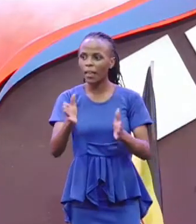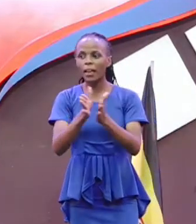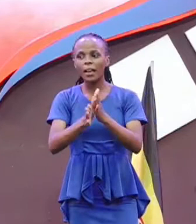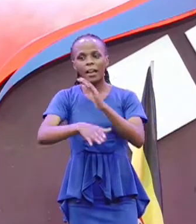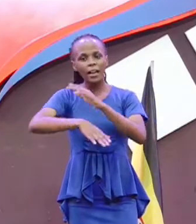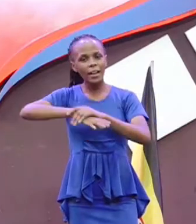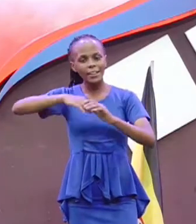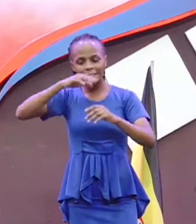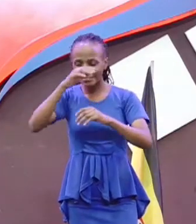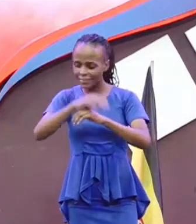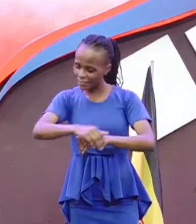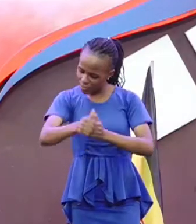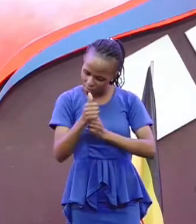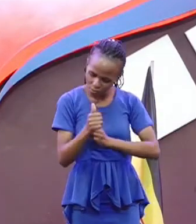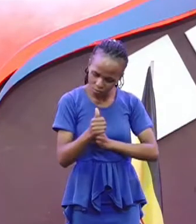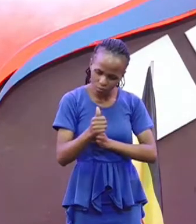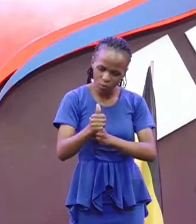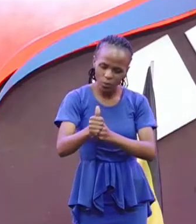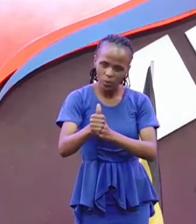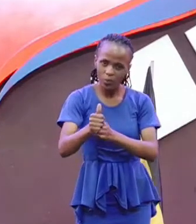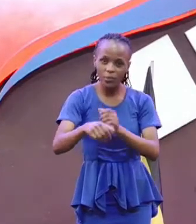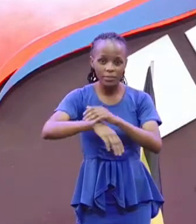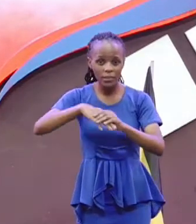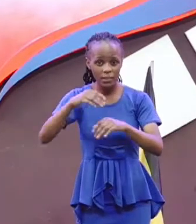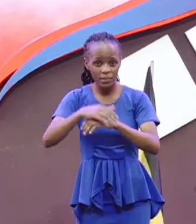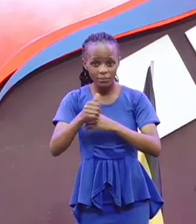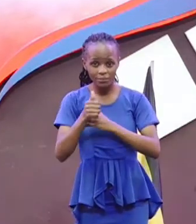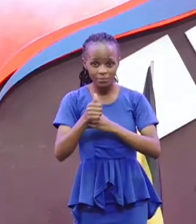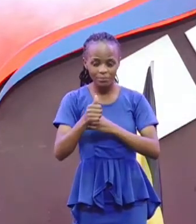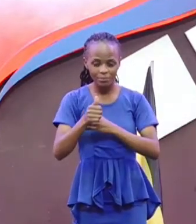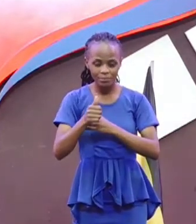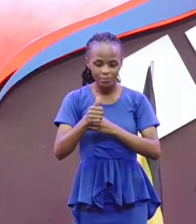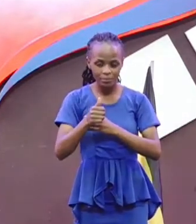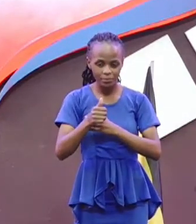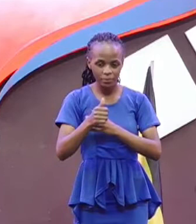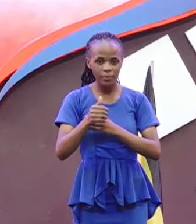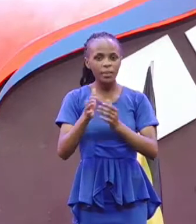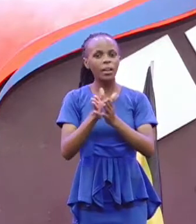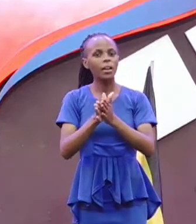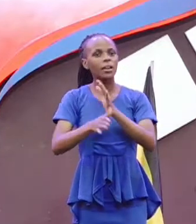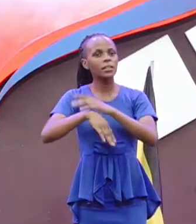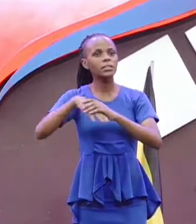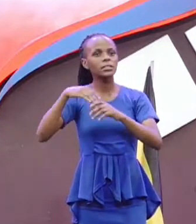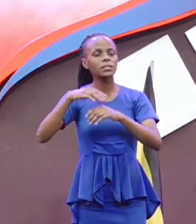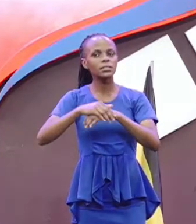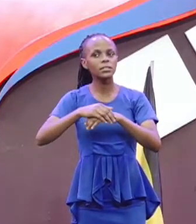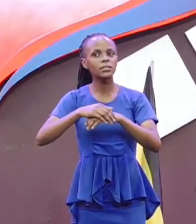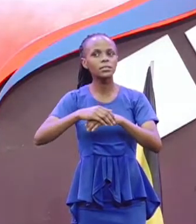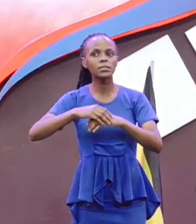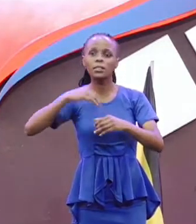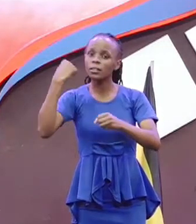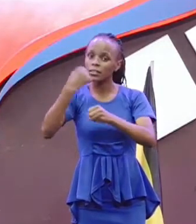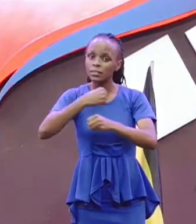natatambulira mu makubo gas baseka natatambulira okay natakola ebye